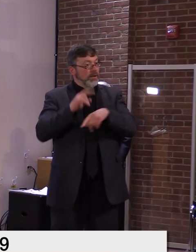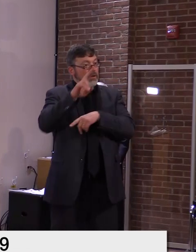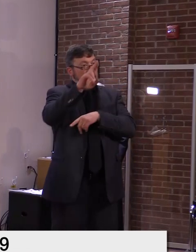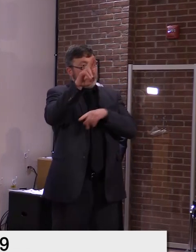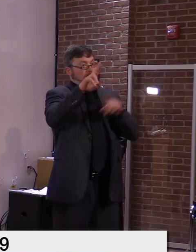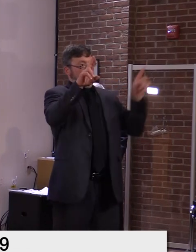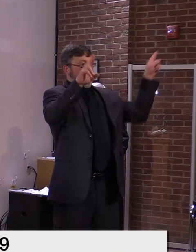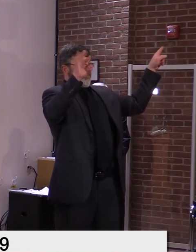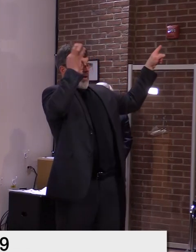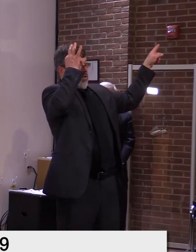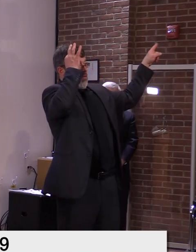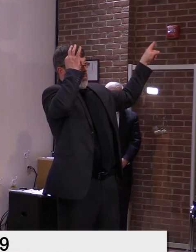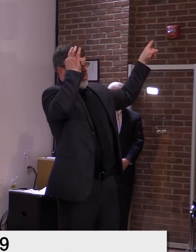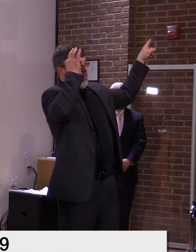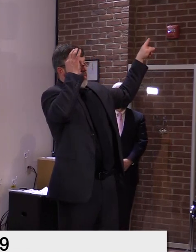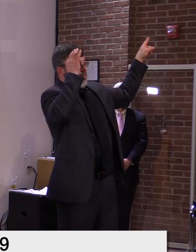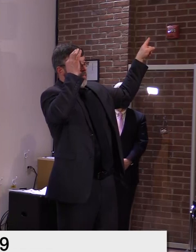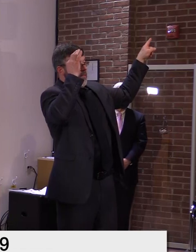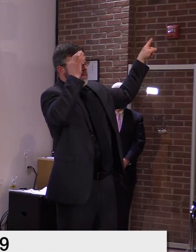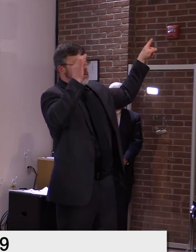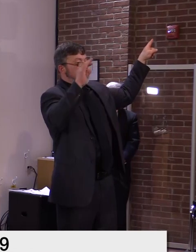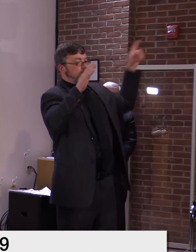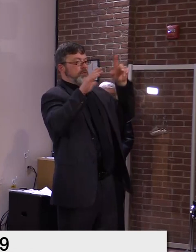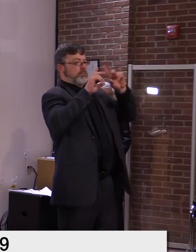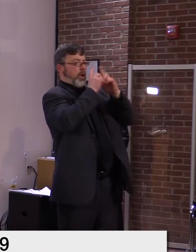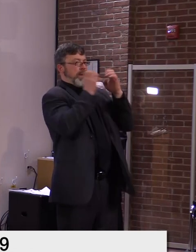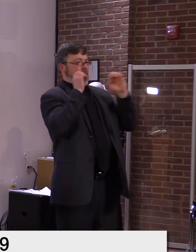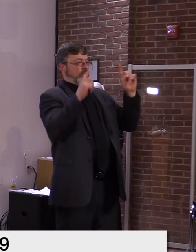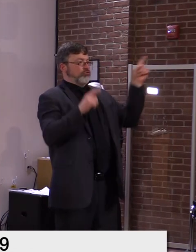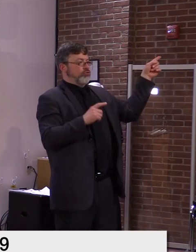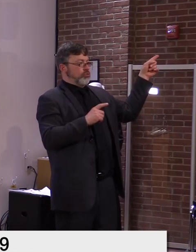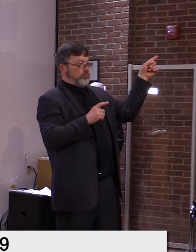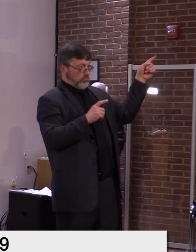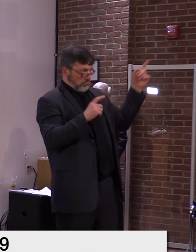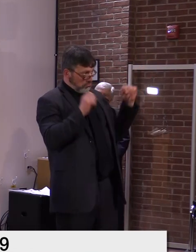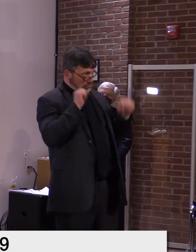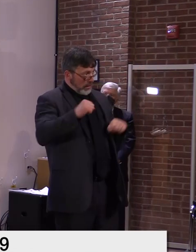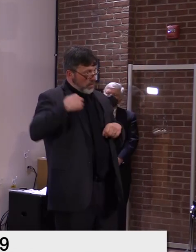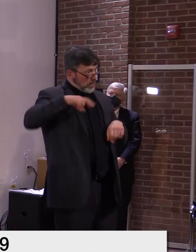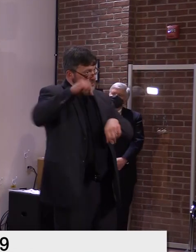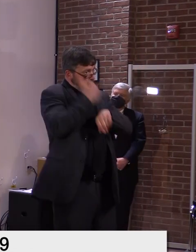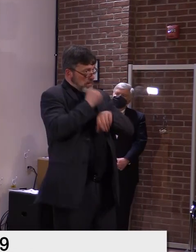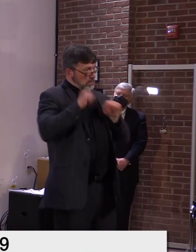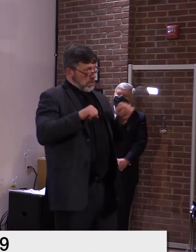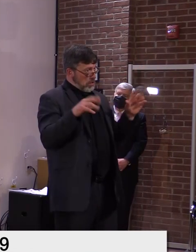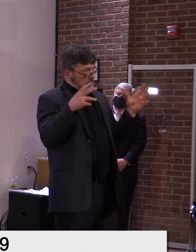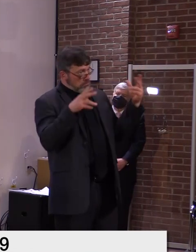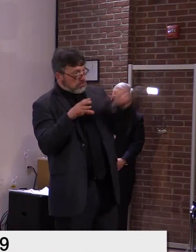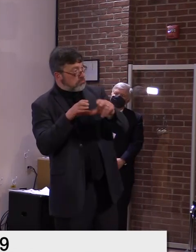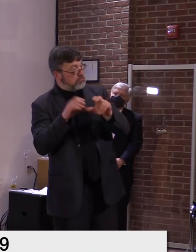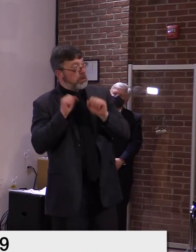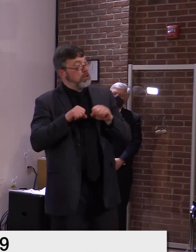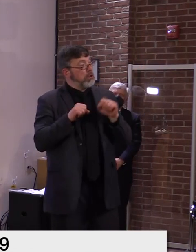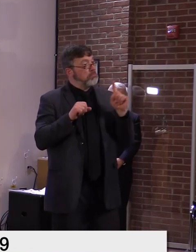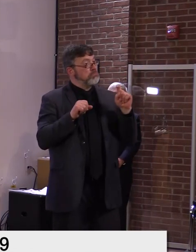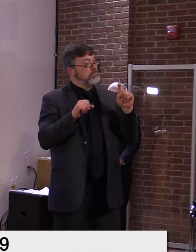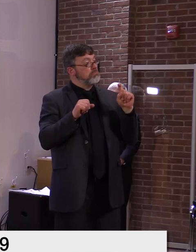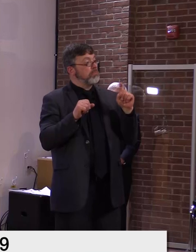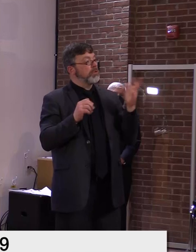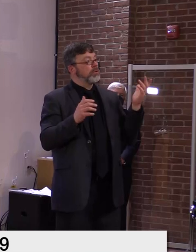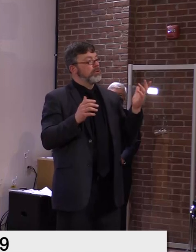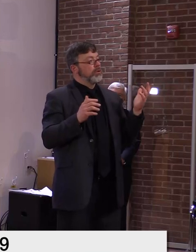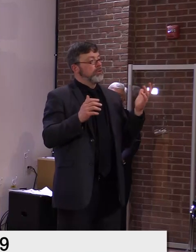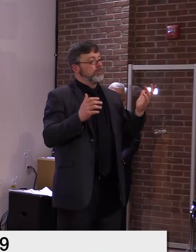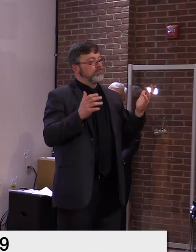actually award these particular dollars to private That is non-nonprofit